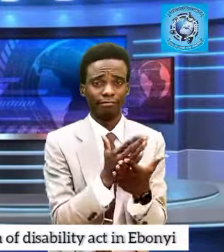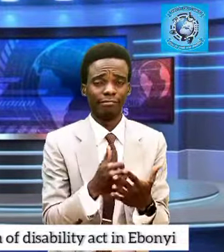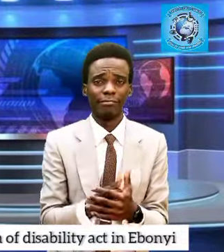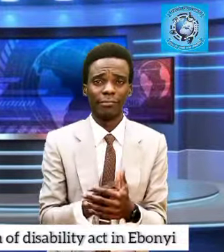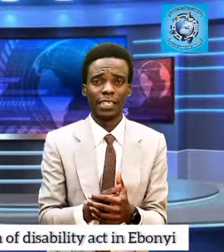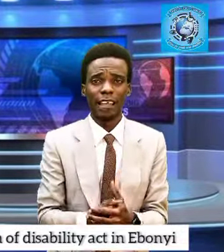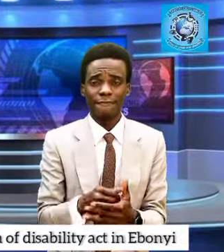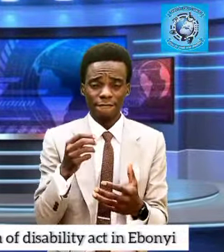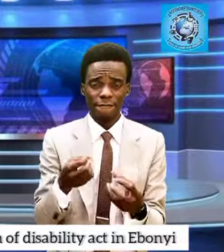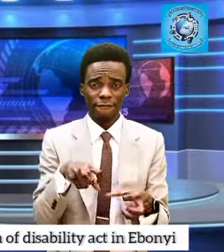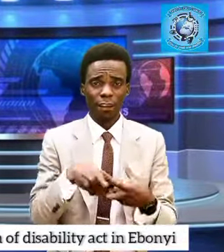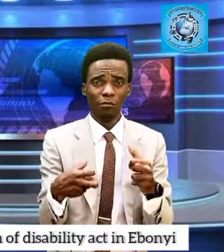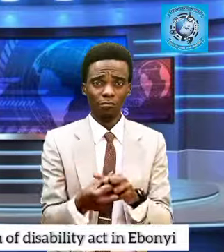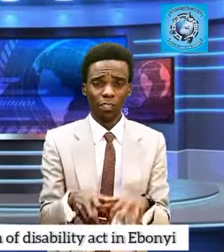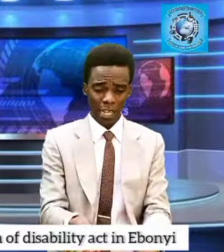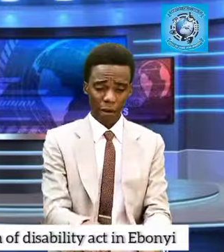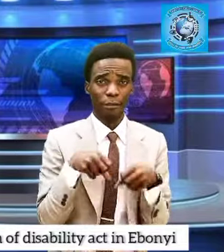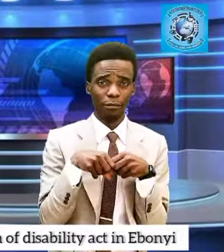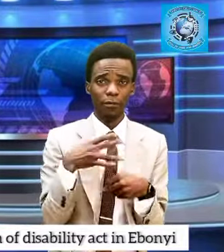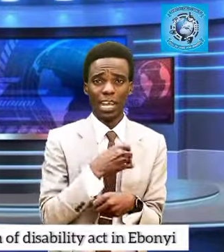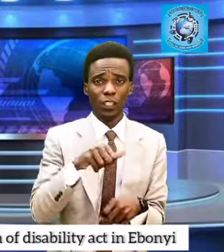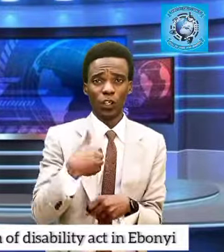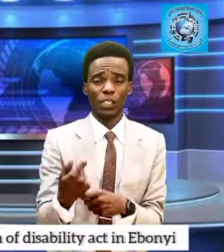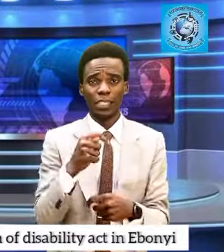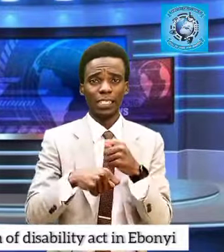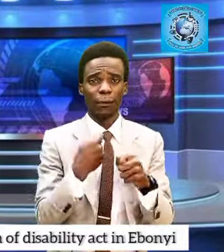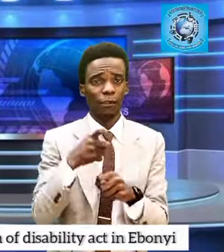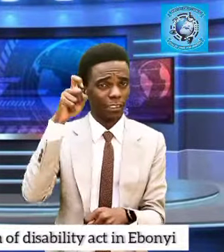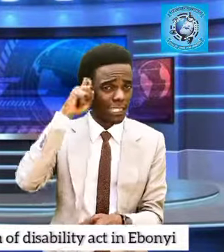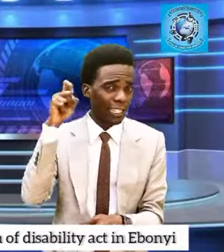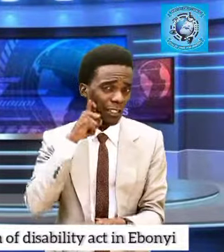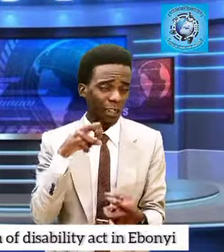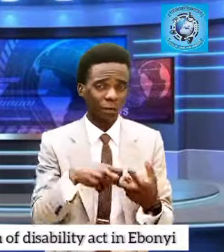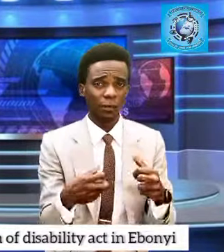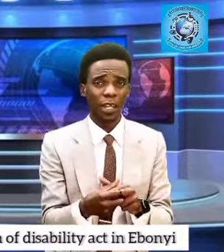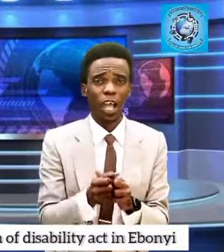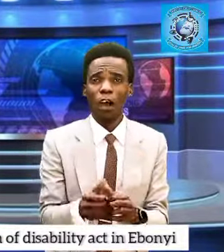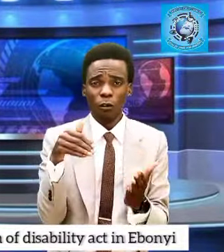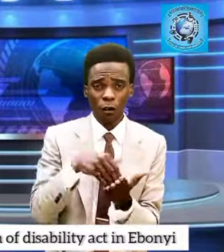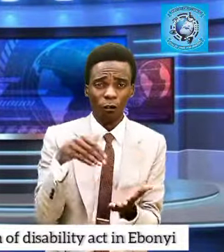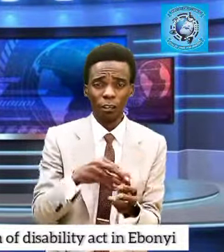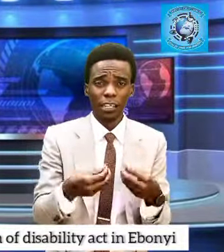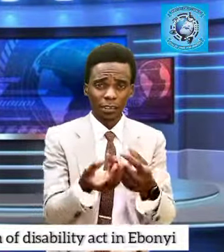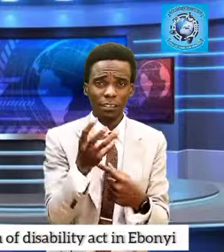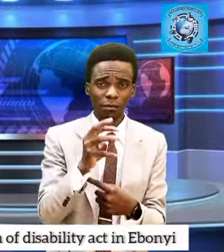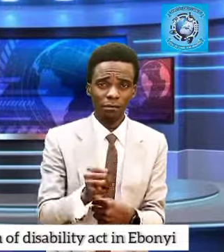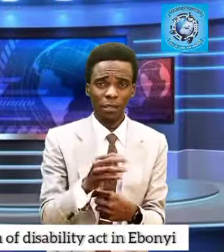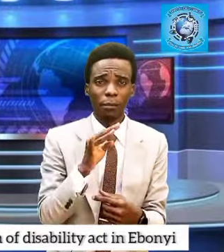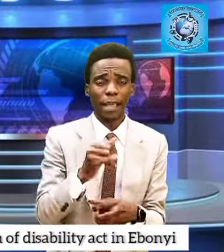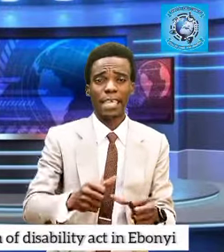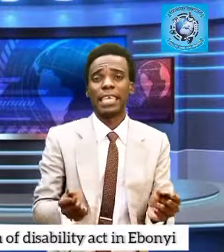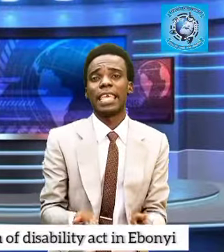stigmatization, violence, rape, and other forms of sexual harassment often met them on them by the